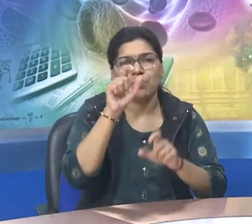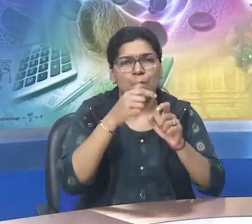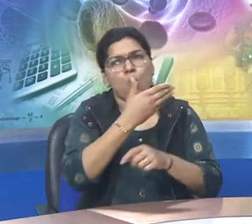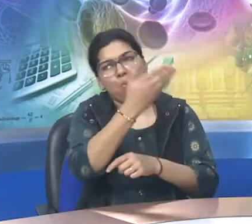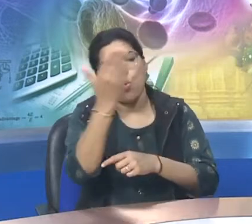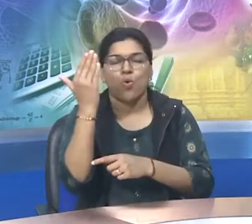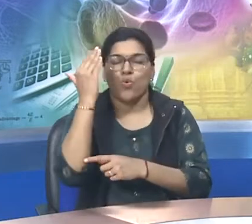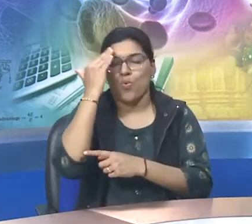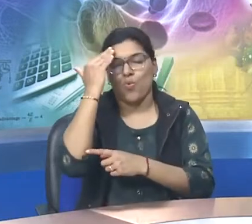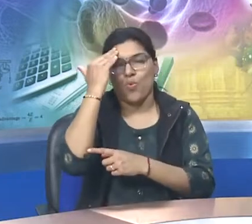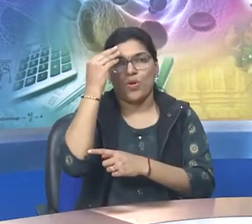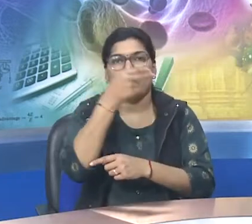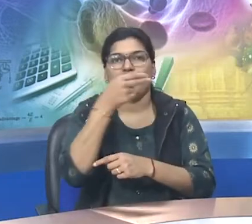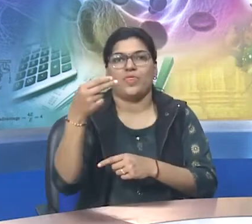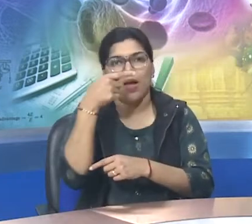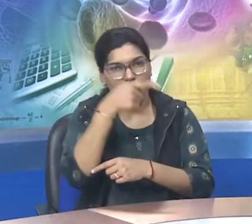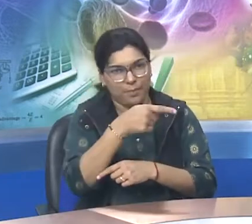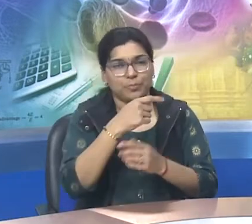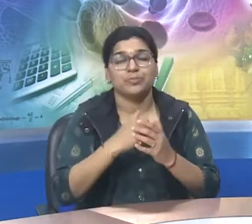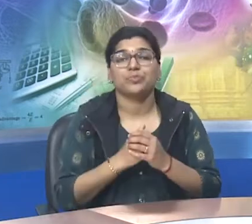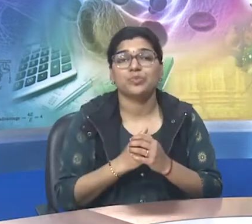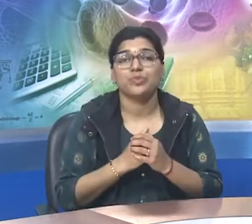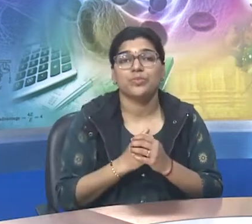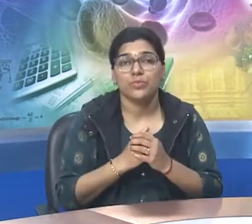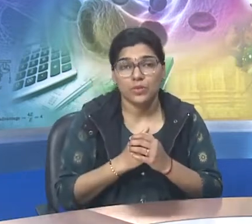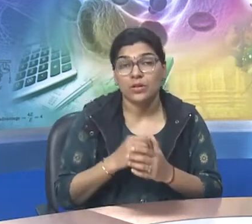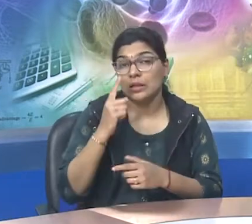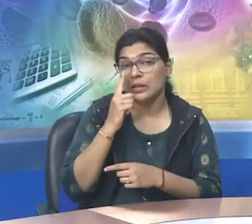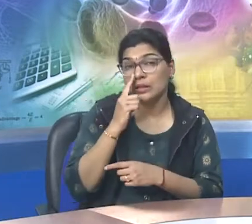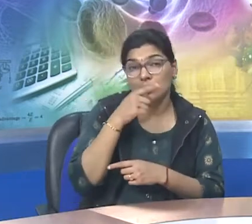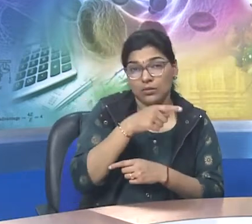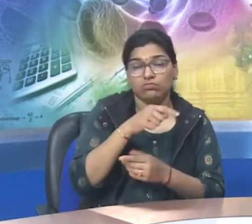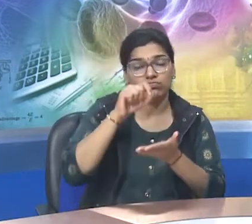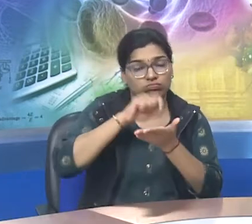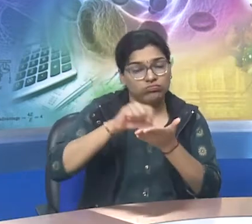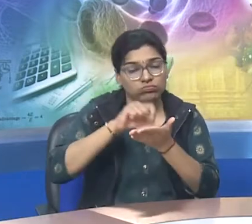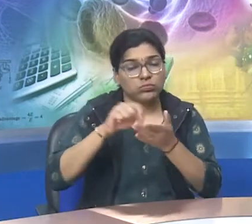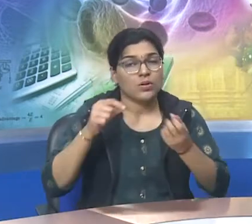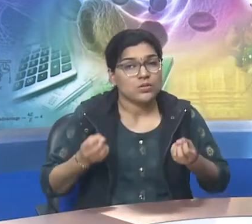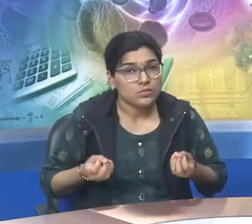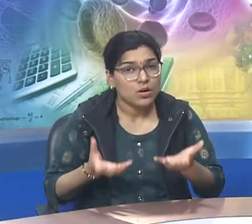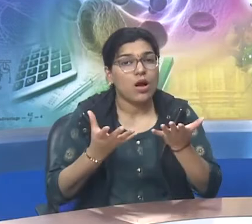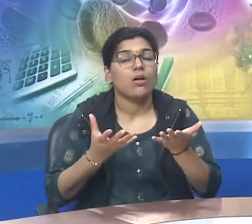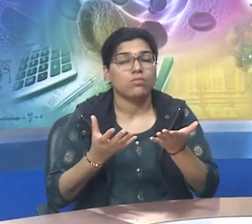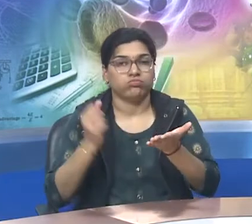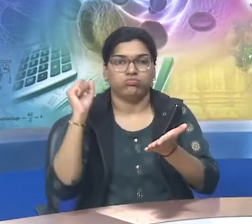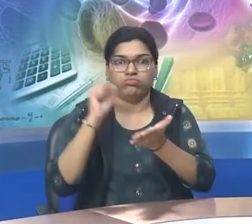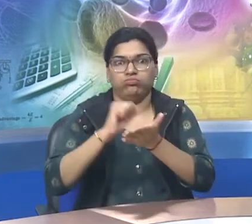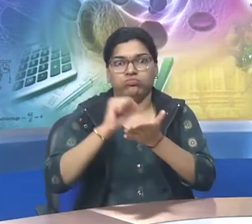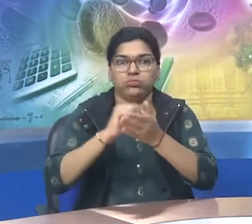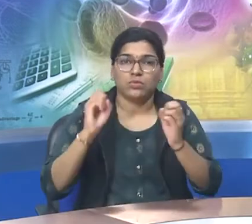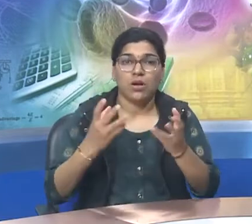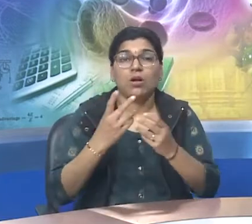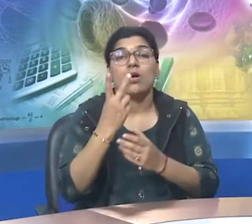by that name. So that was her pen name. And another name was Kamala